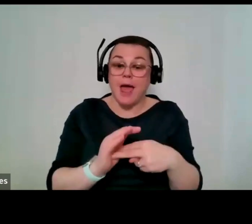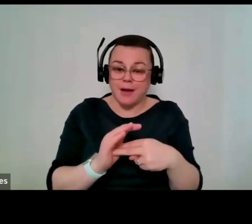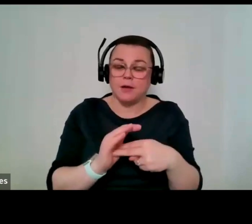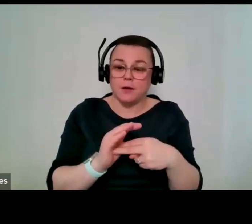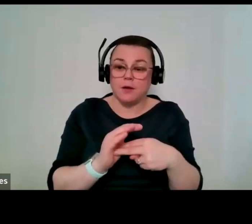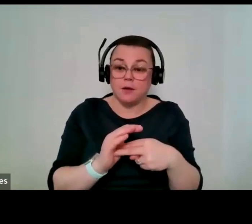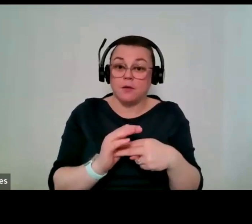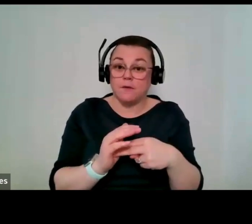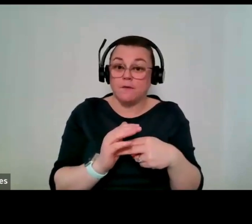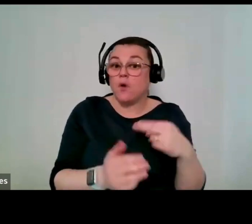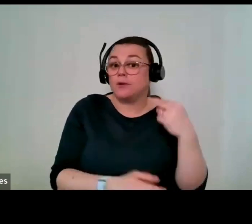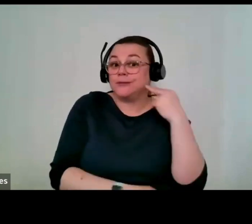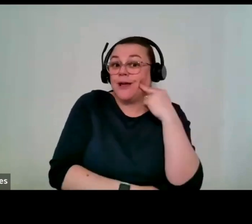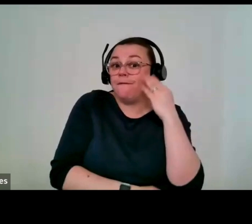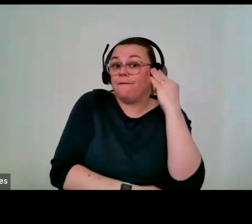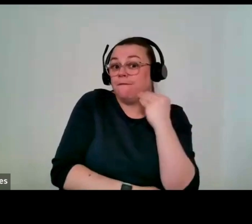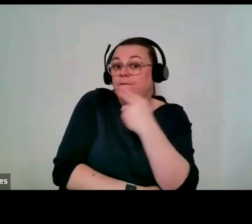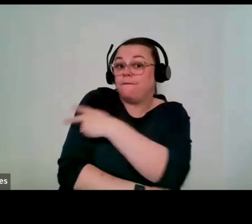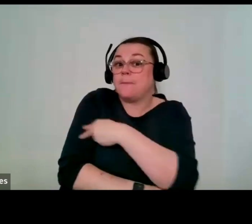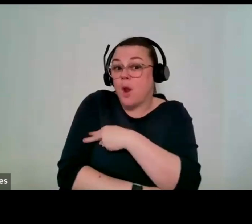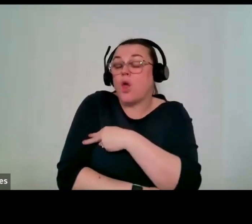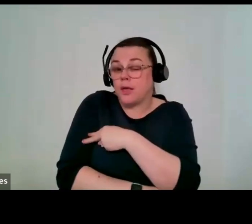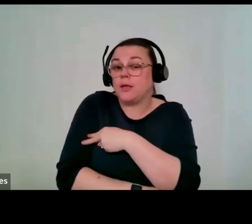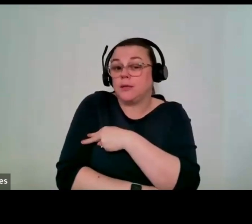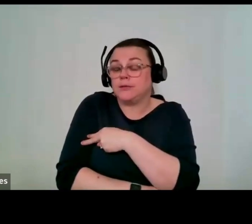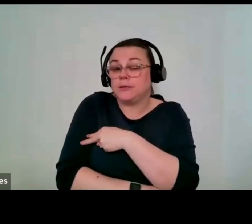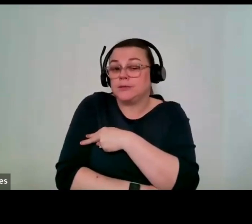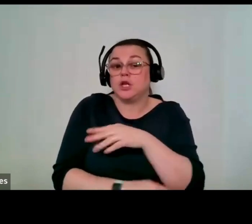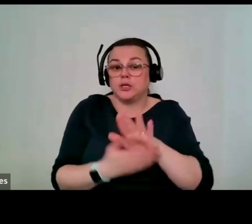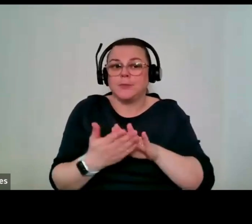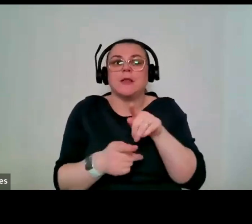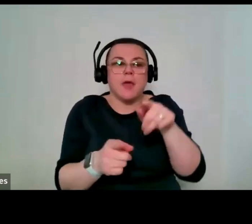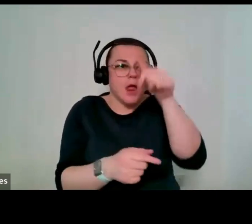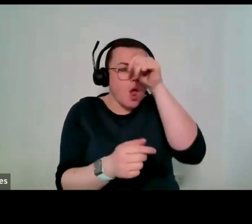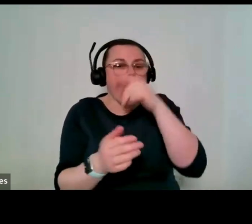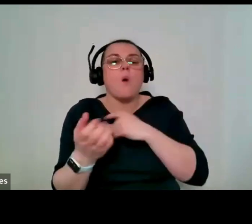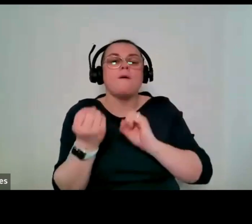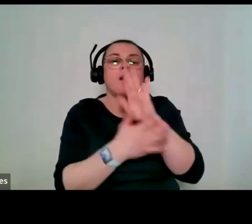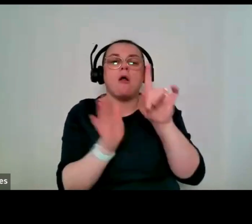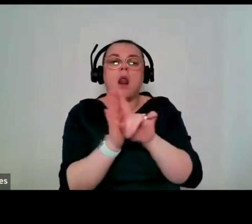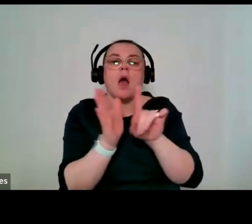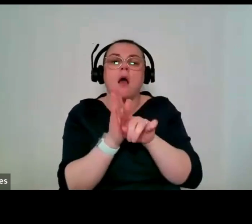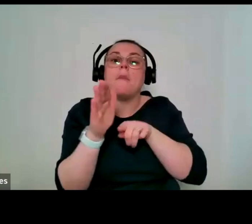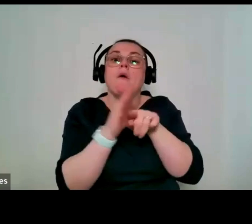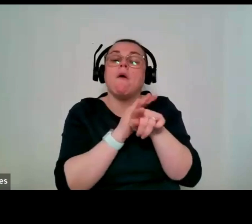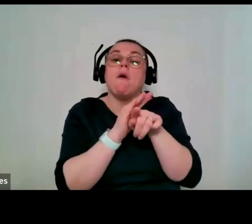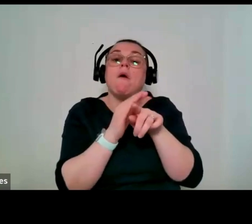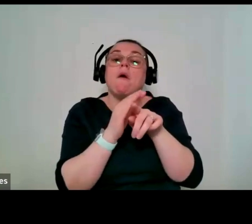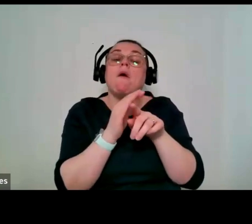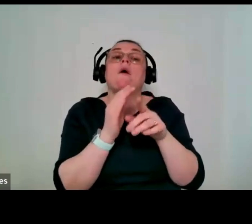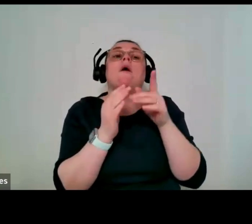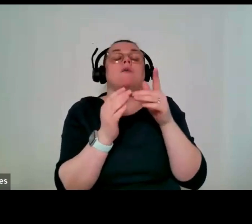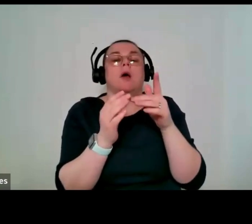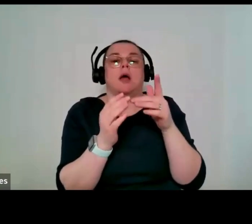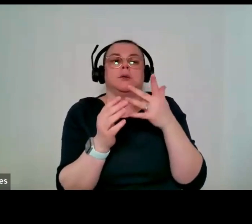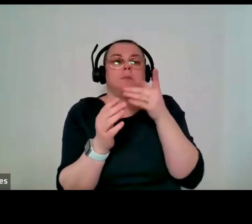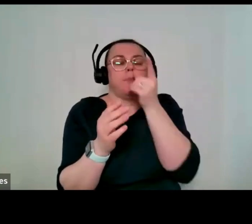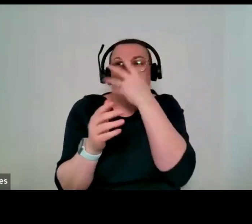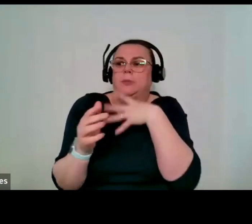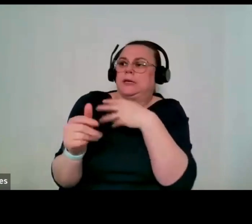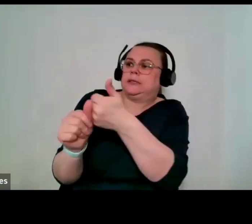so they can be aware when the fire alarm goes off. So you may need additional support